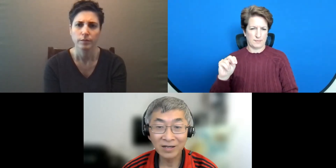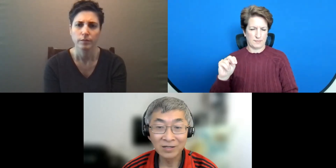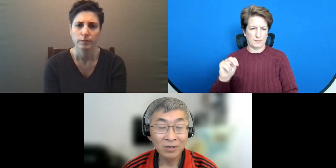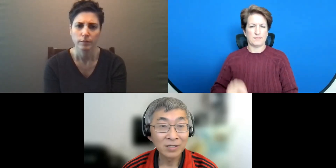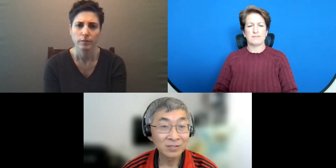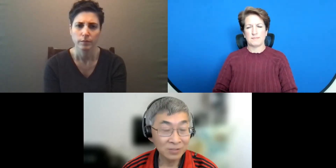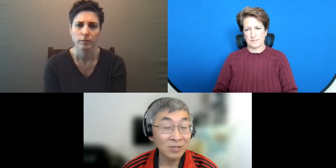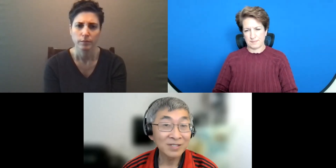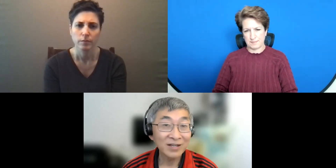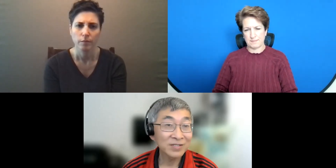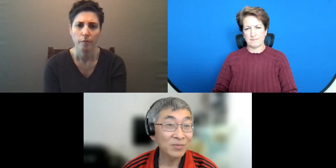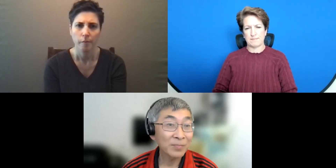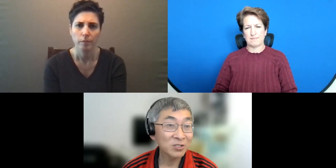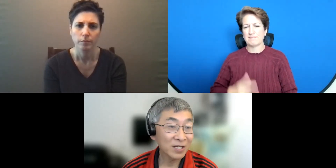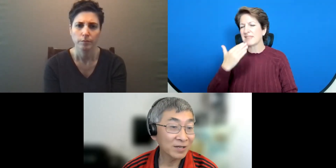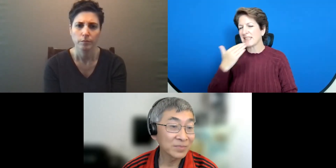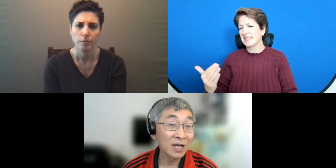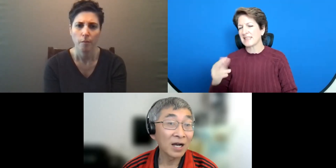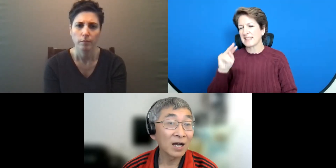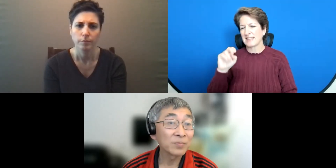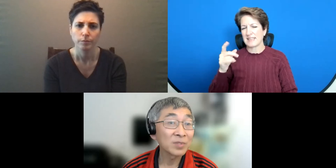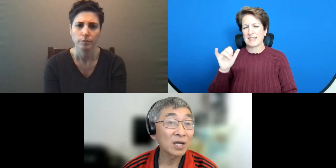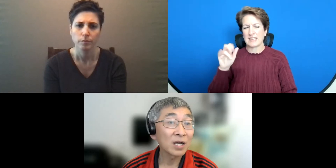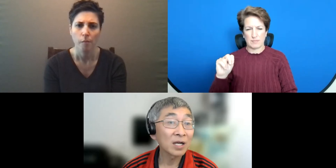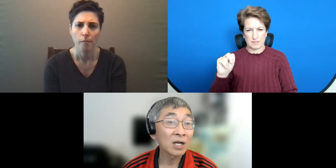Okay. Yes. Thank you so much, Nagin.